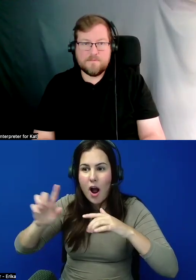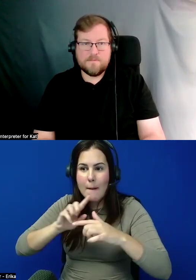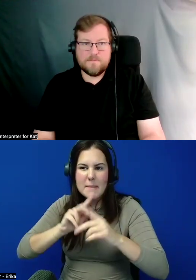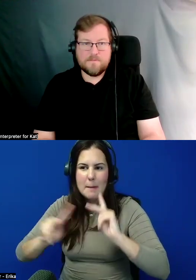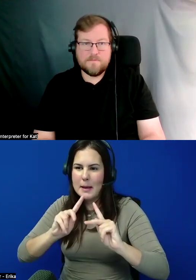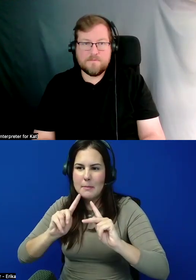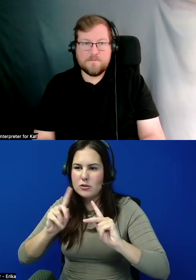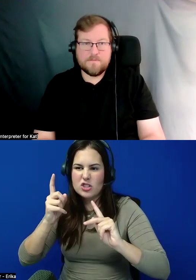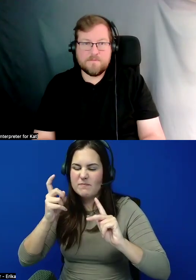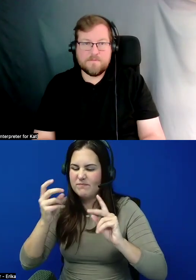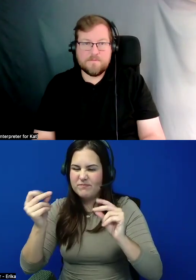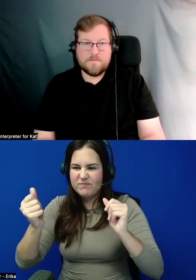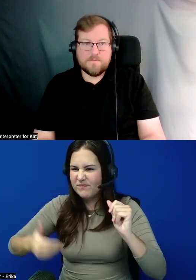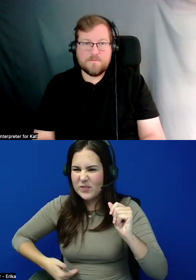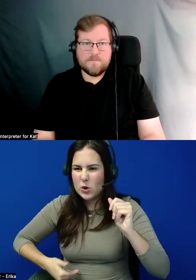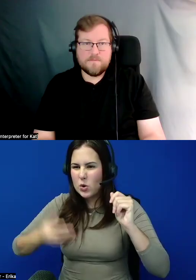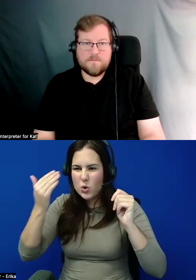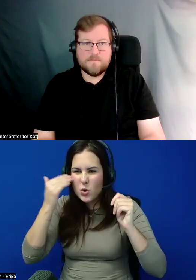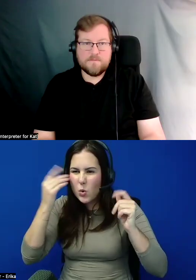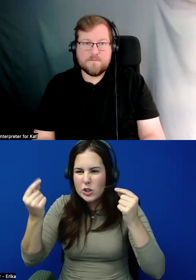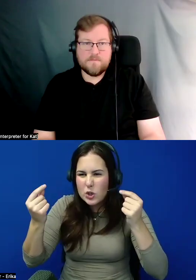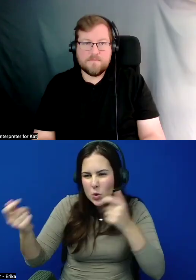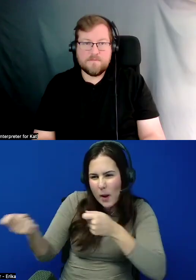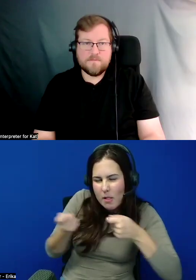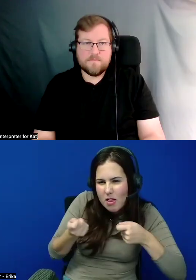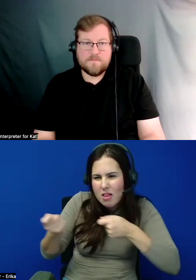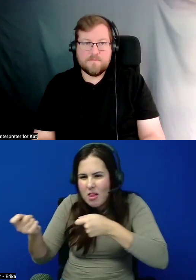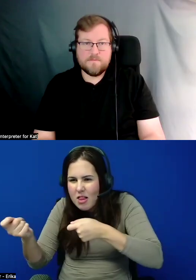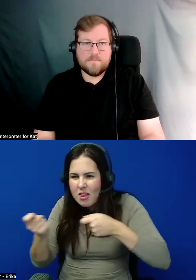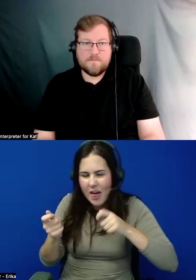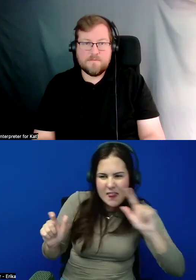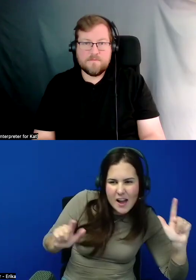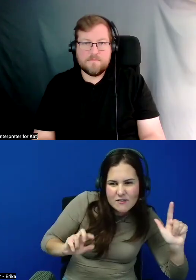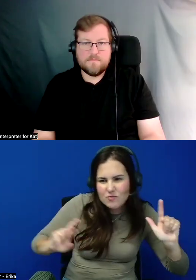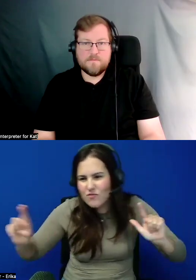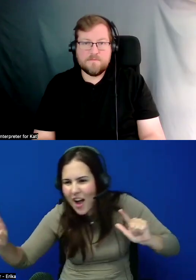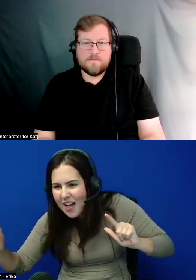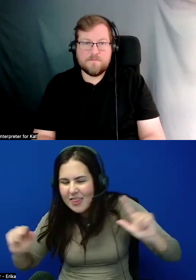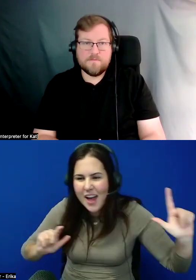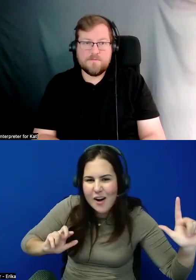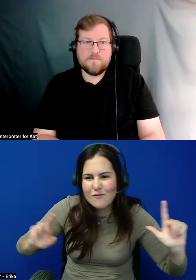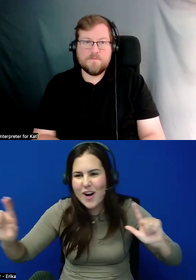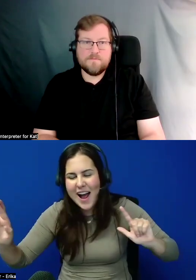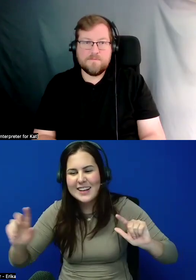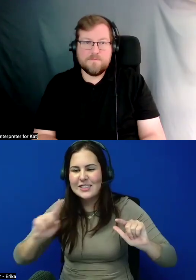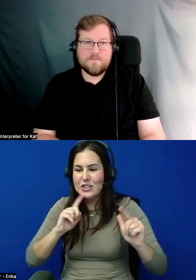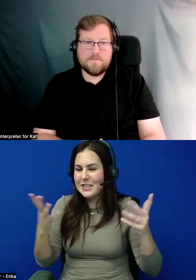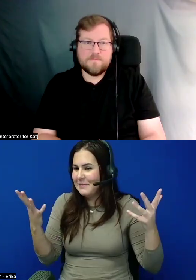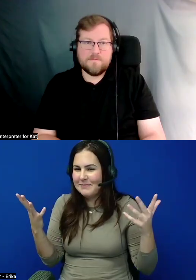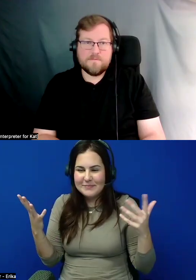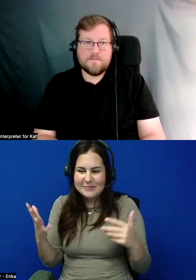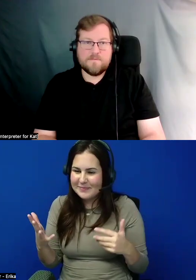suitcase would go right and she'd stumble right and the camera would tip left and then we go and left and they'd do the opposite and go the other way. Oh, And she just kind of very